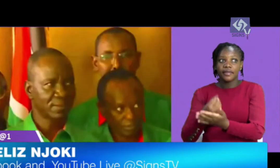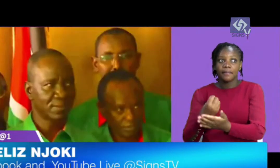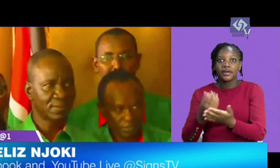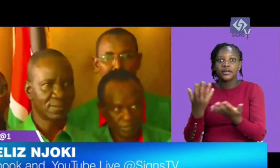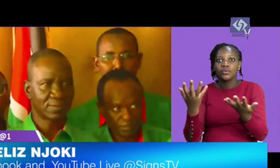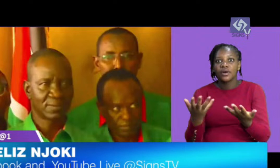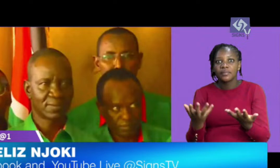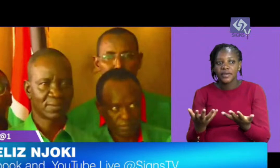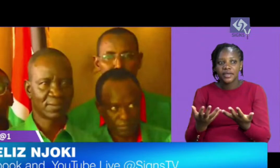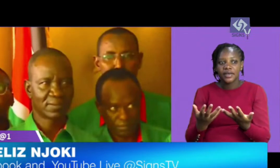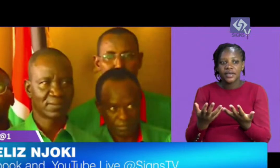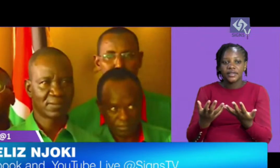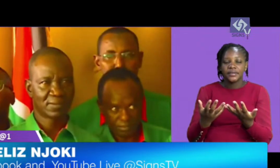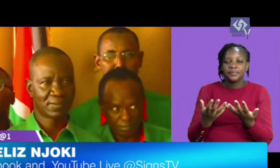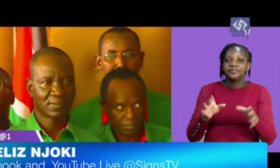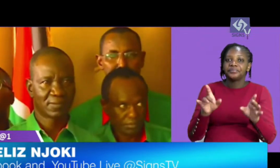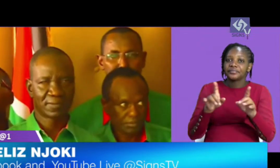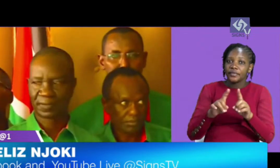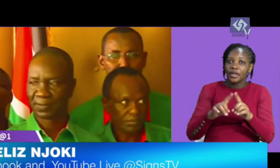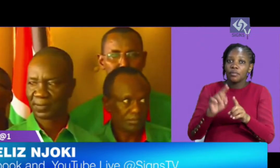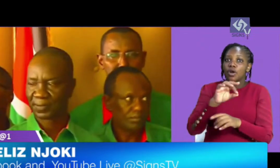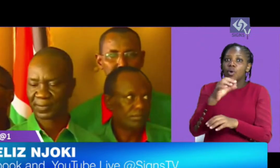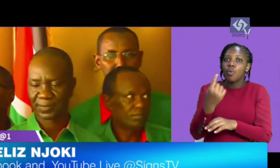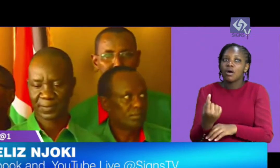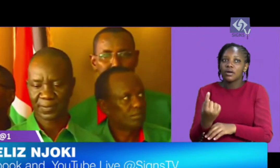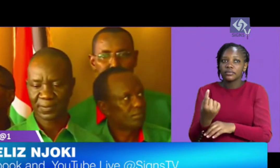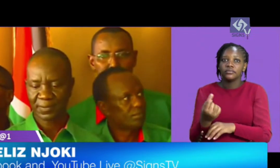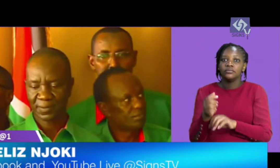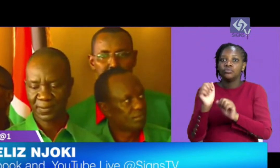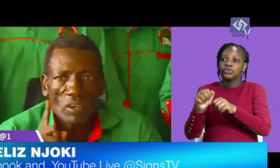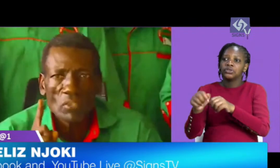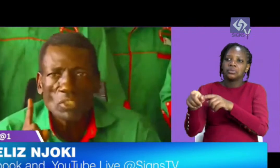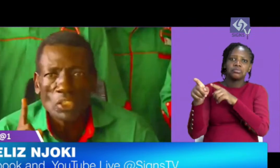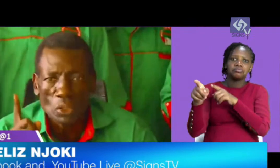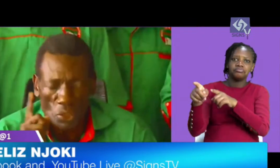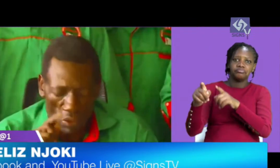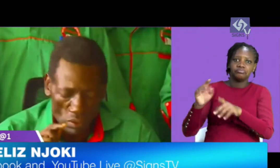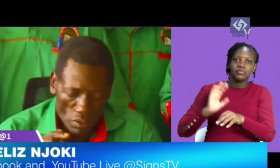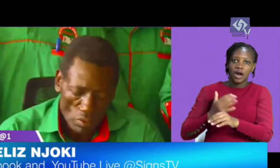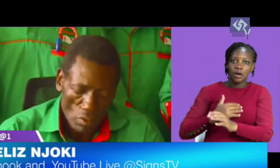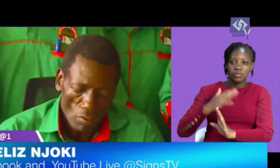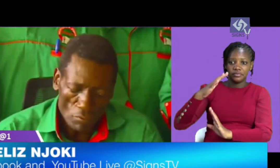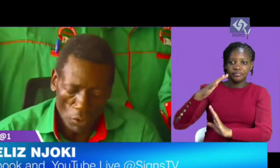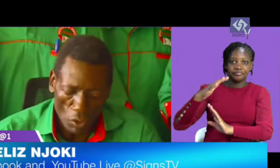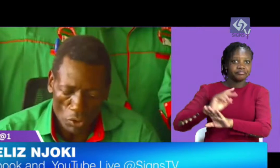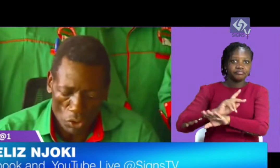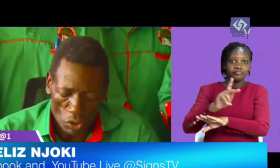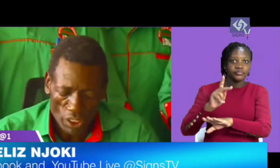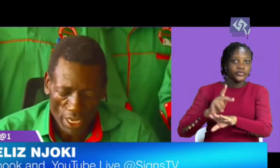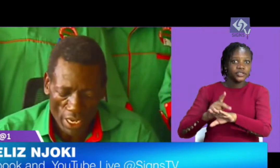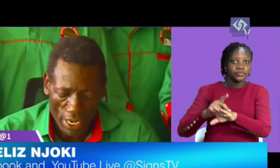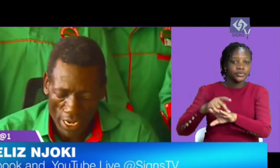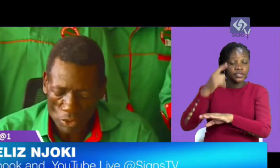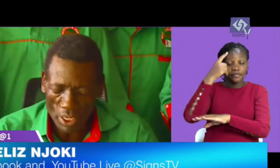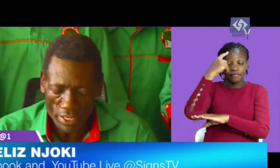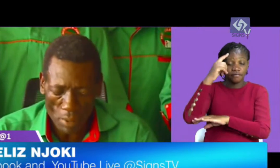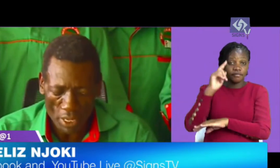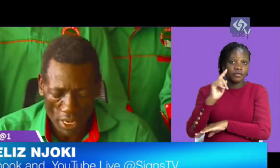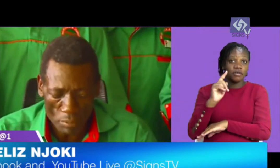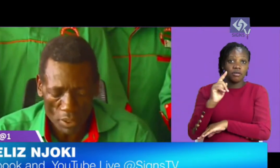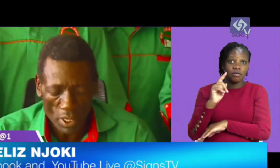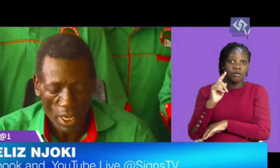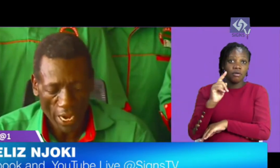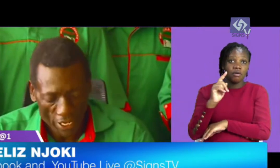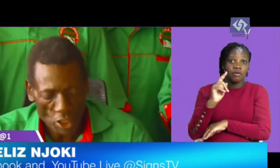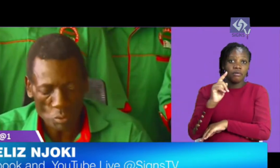is, so that nobody should blame our head of institutions for not actually